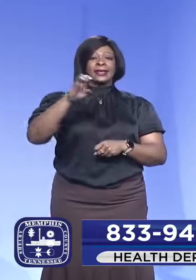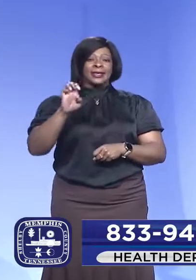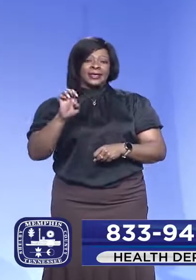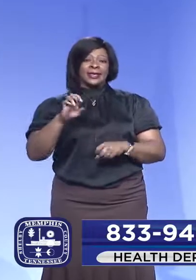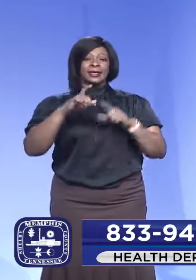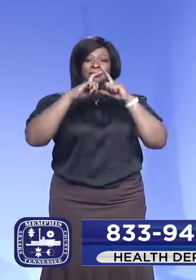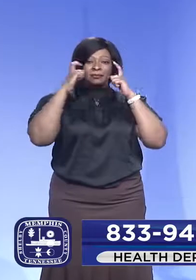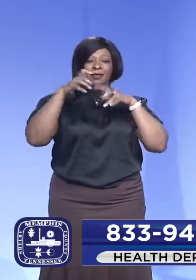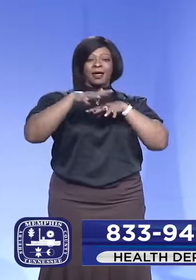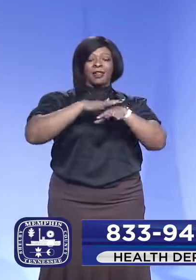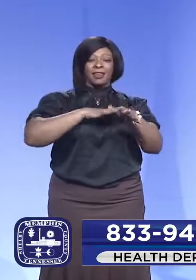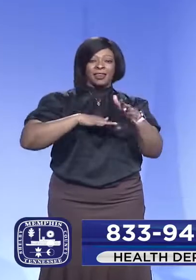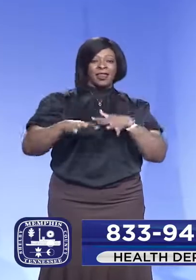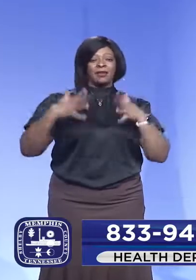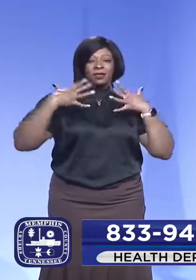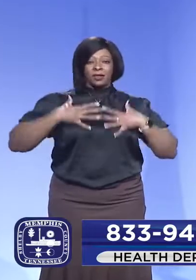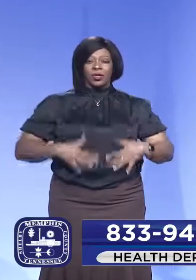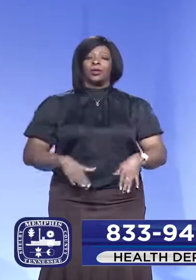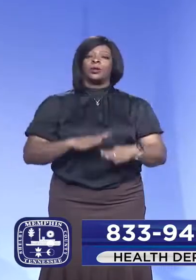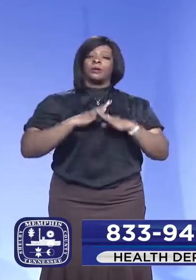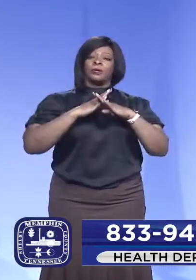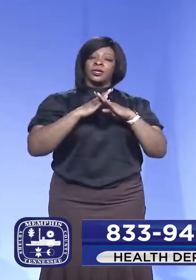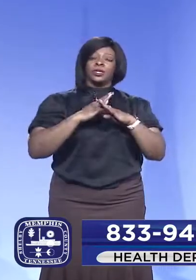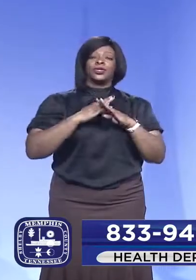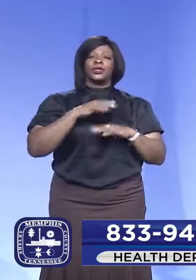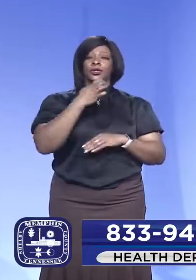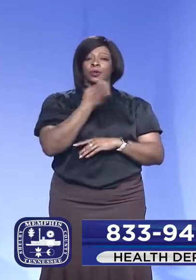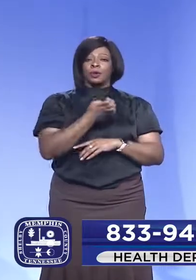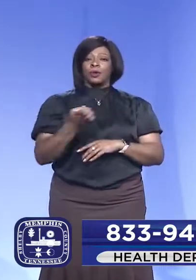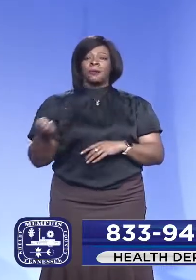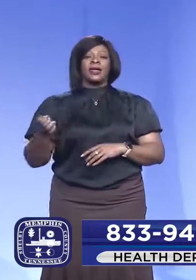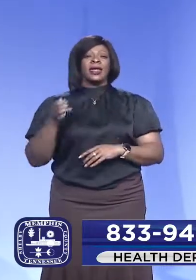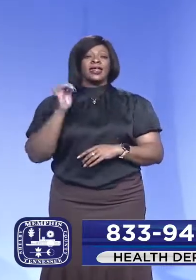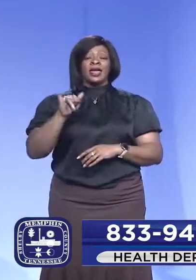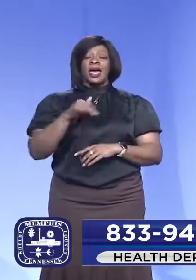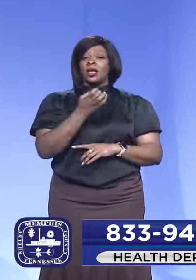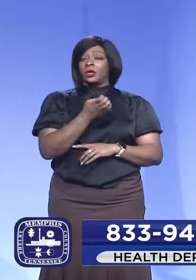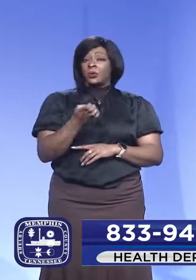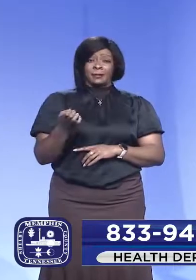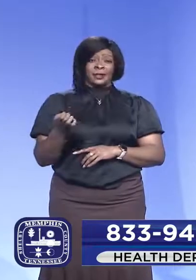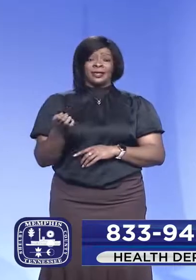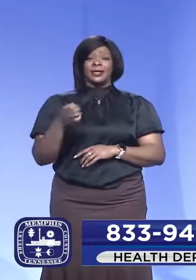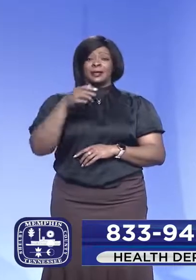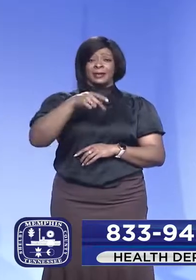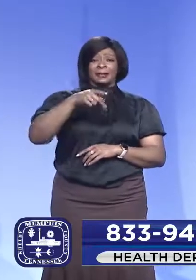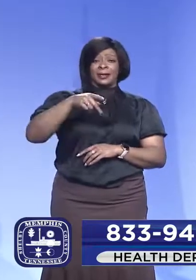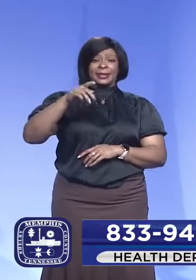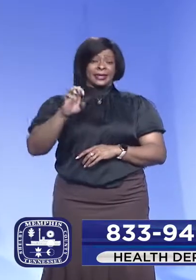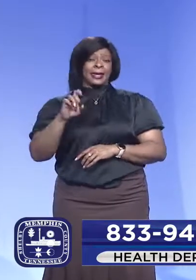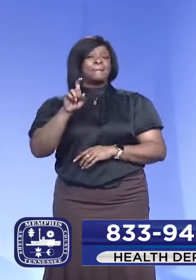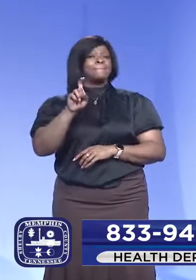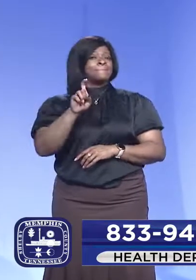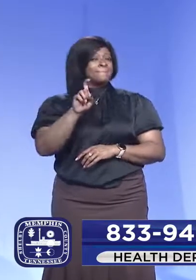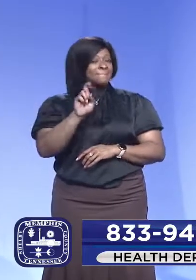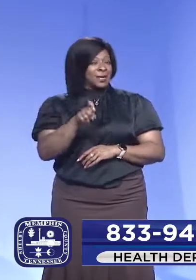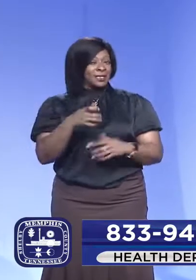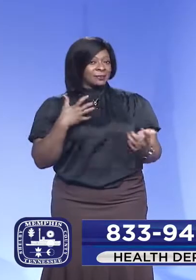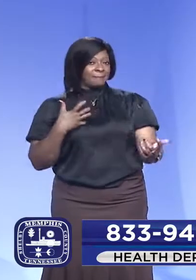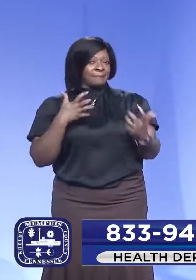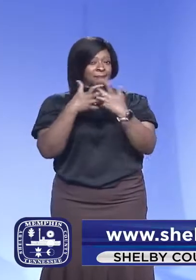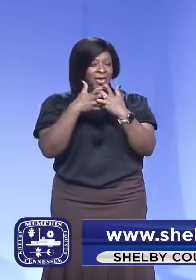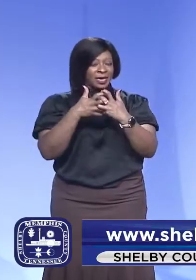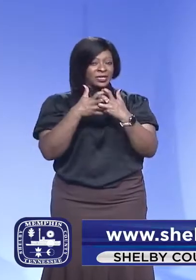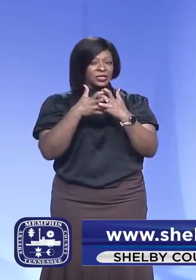adequate personal protection equipment. And that equipment, the PPE, must match